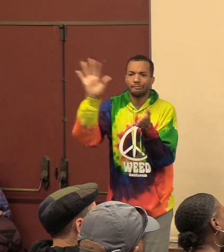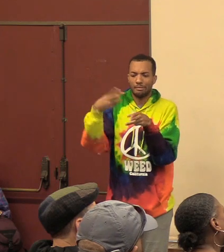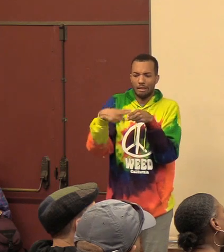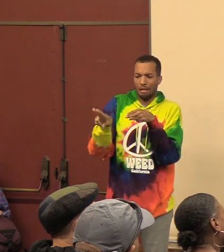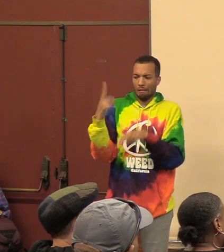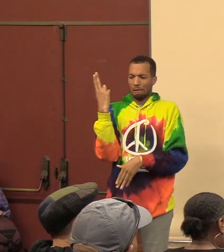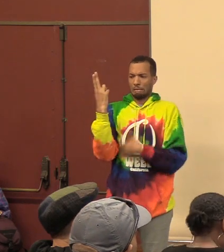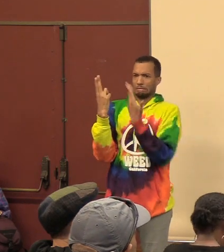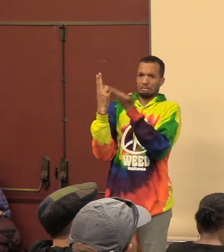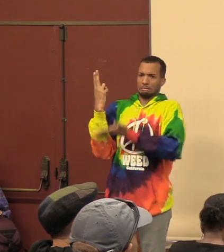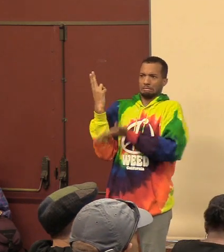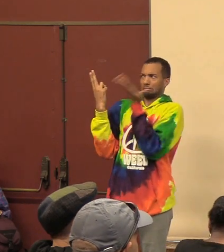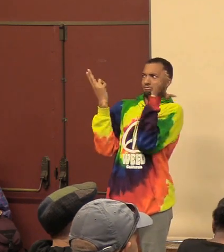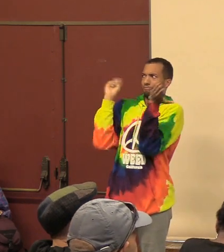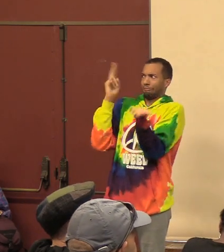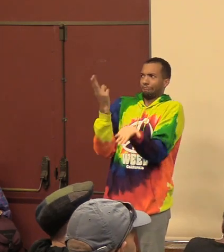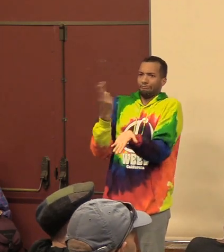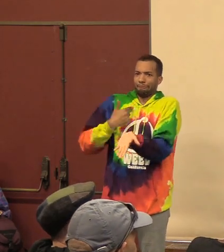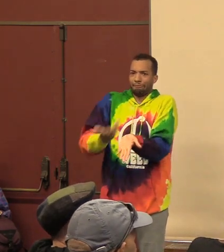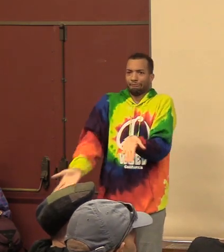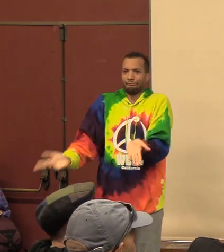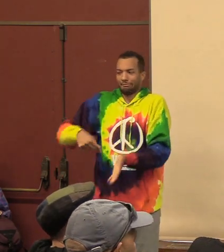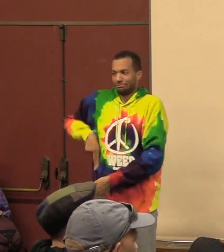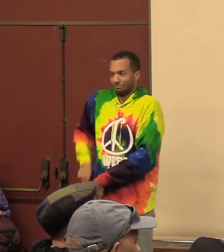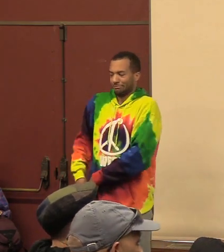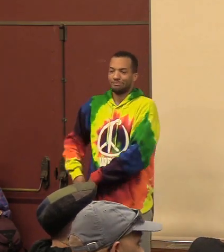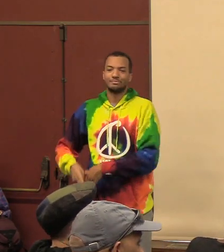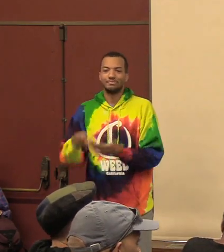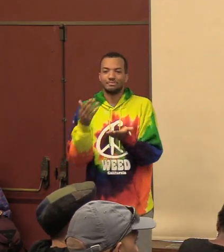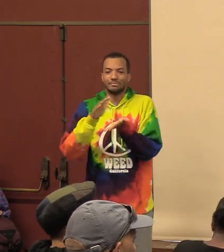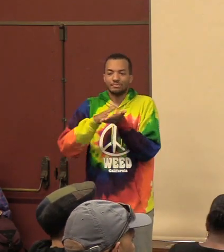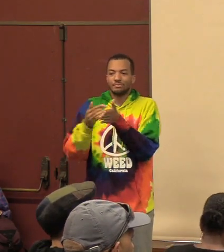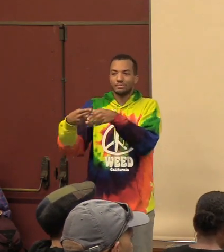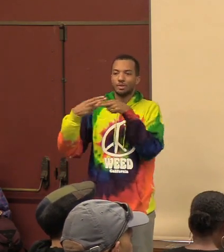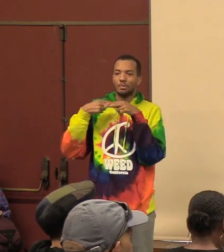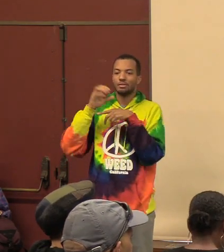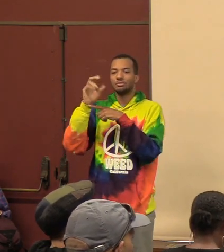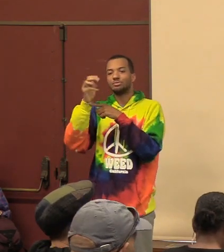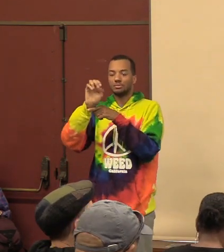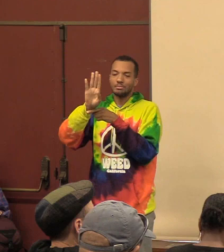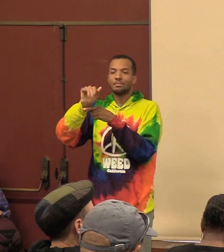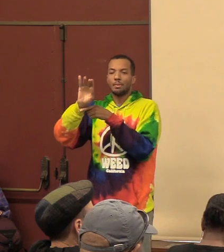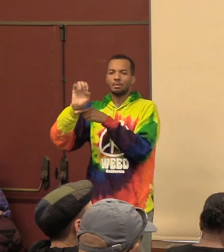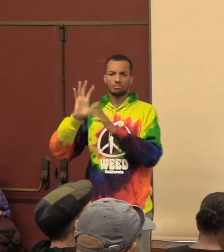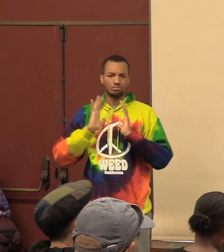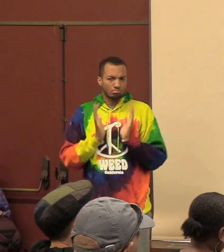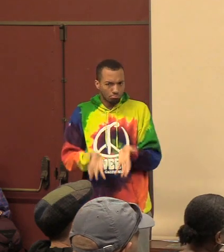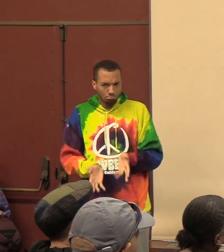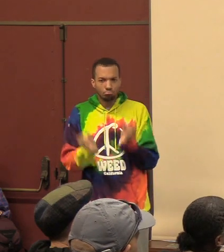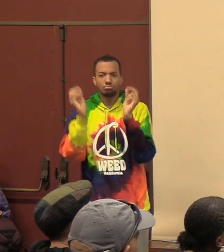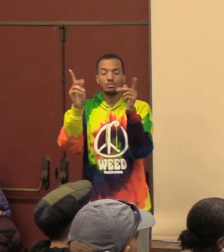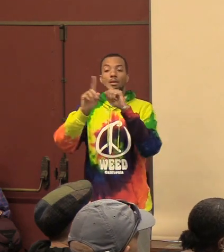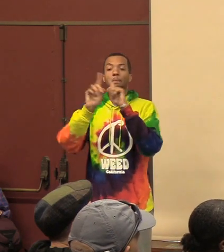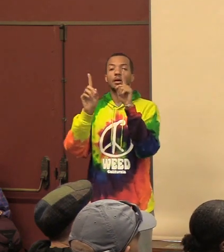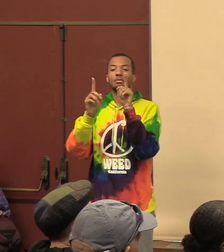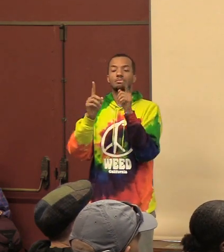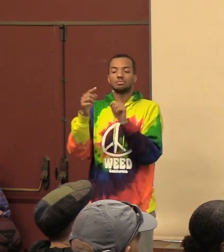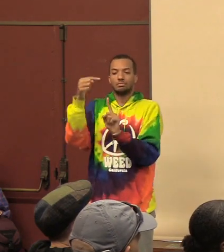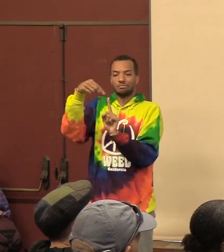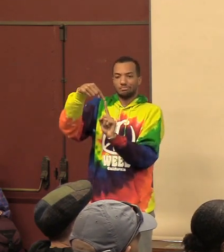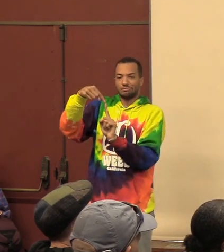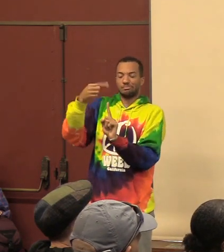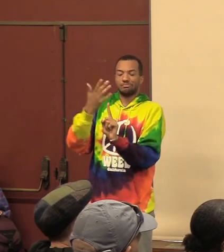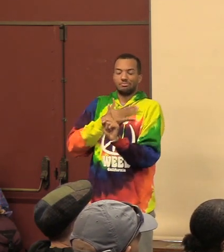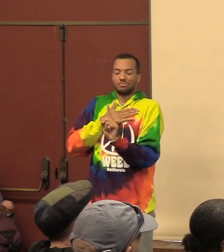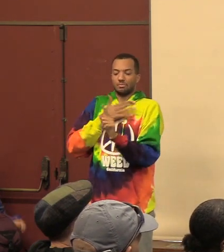right. You know, they just, I got a restaurant. They call me Chef Babbete, and that's fine. You know, but the bottom line is I'm just